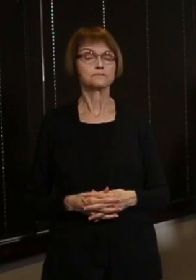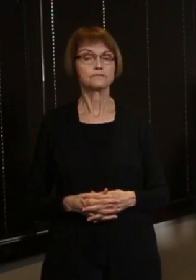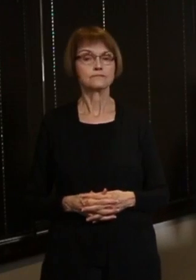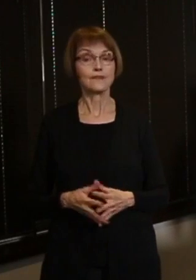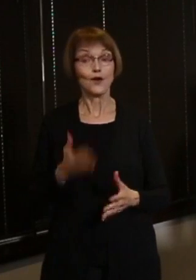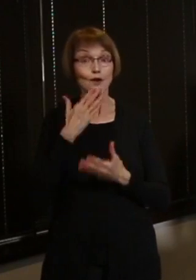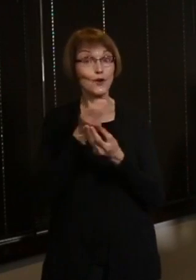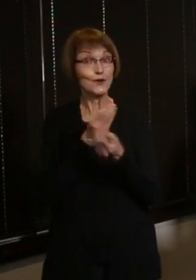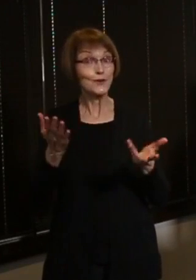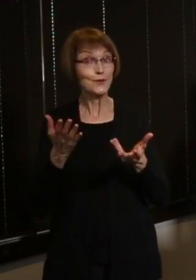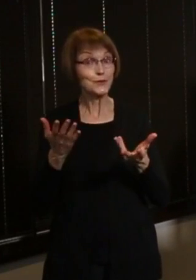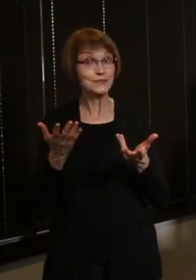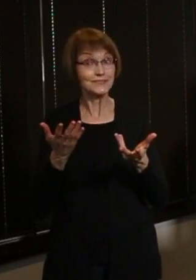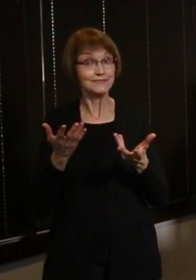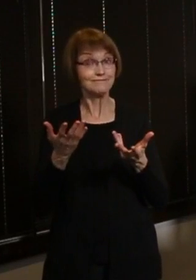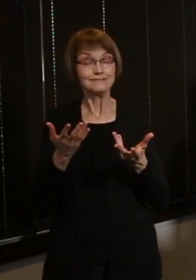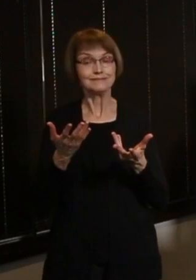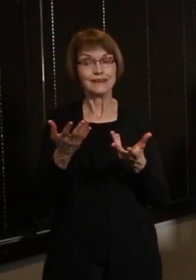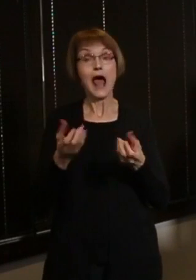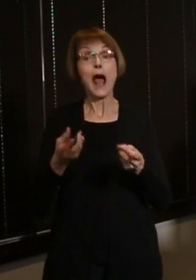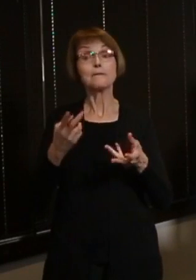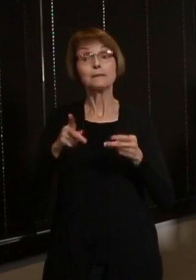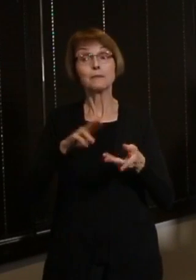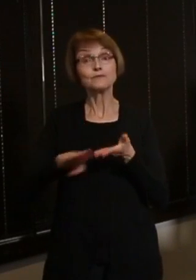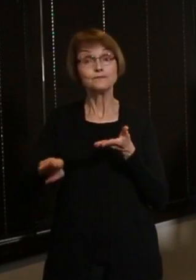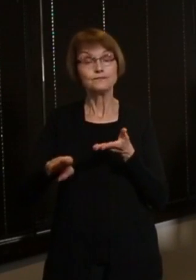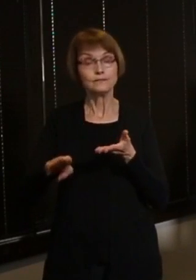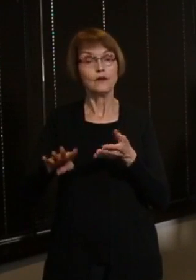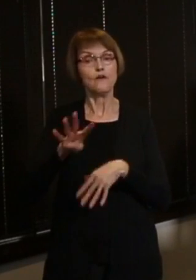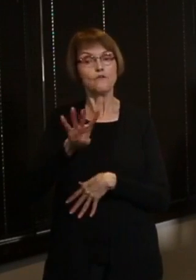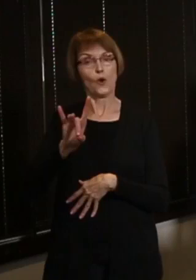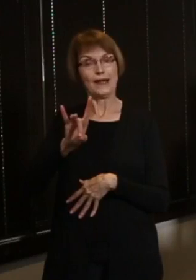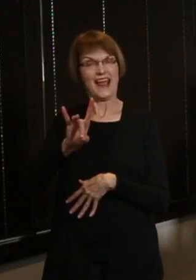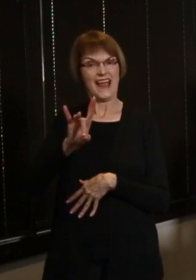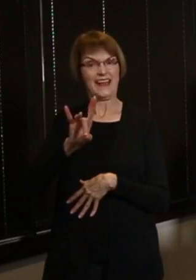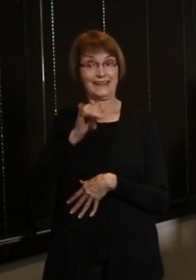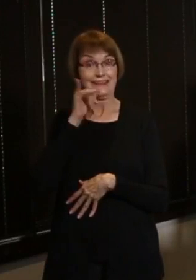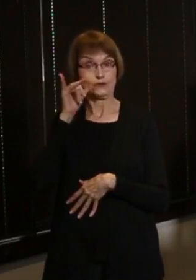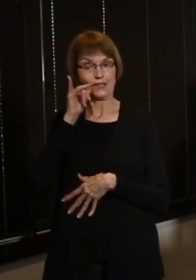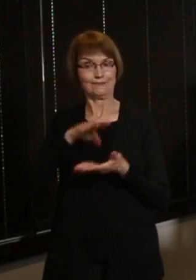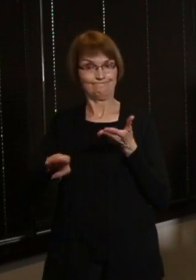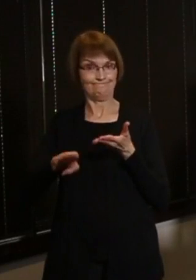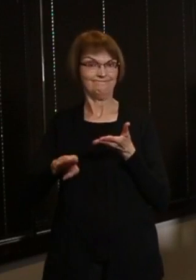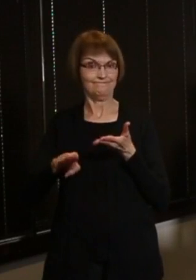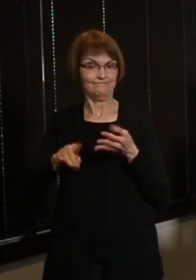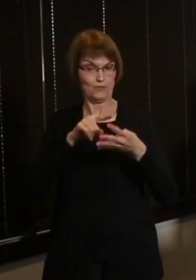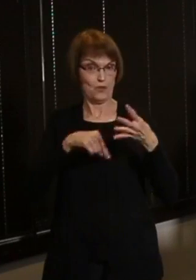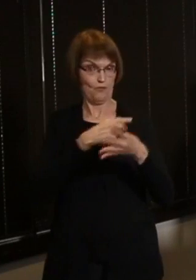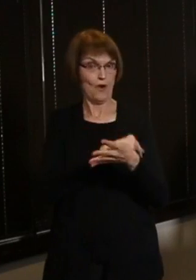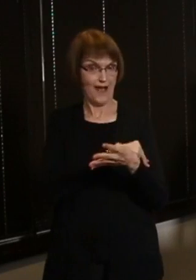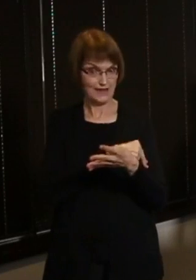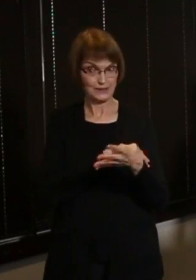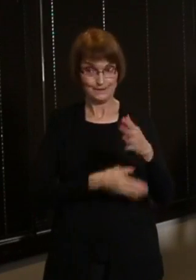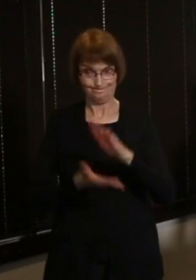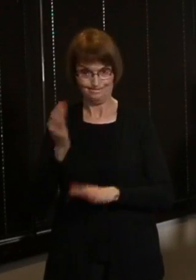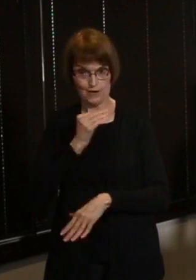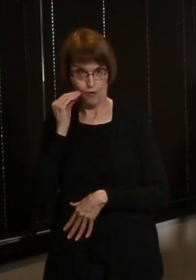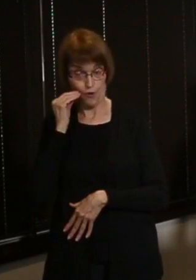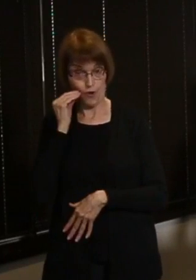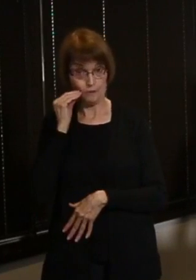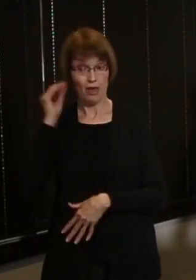Our good news slide, our discharges. We discharged 48 COVID patients yesterday from our task force hospitals, and that brings